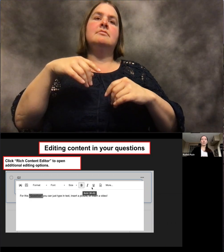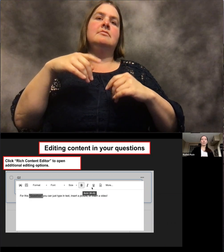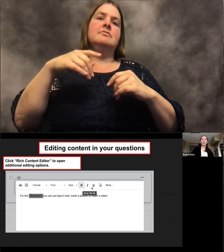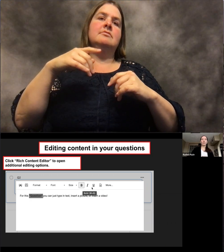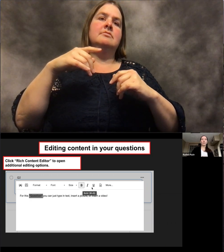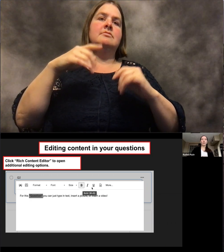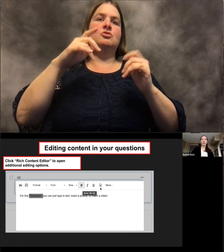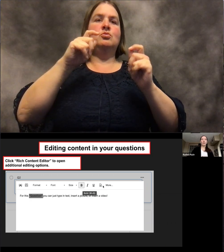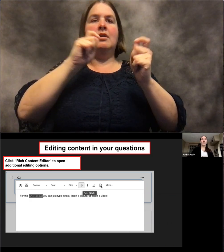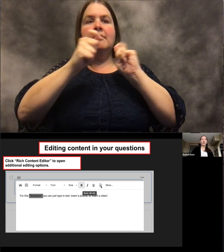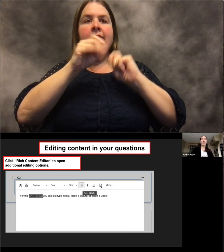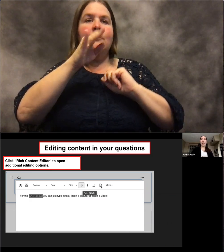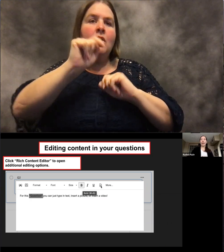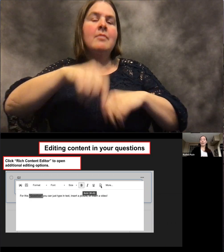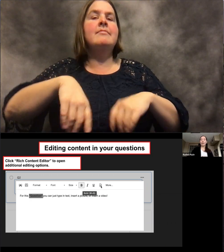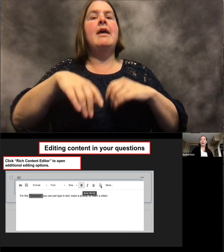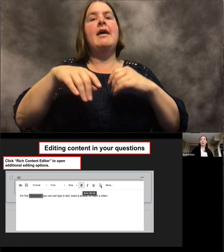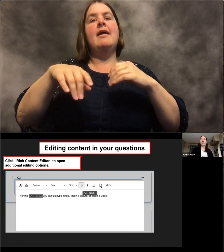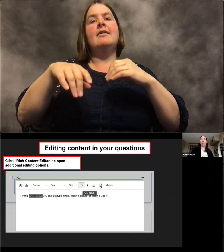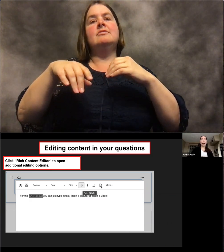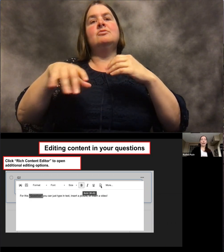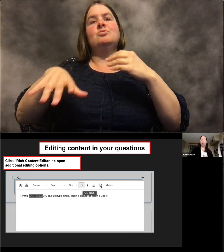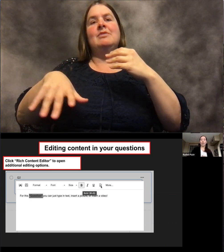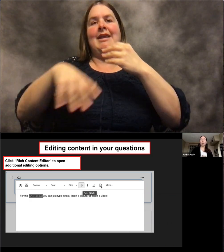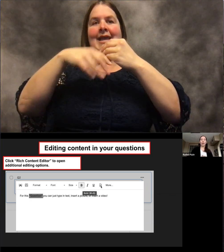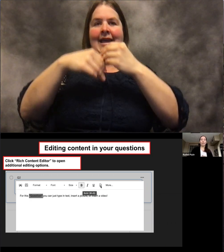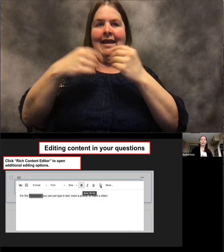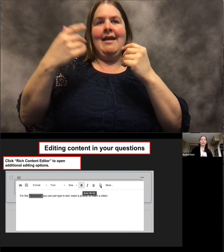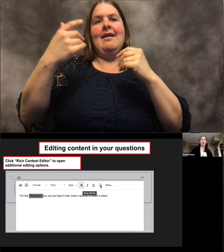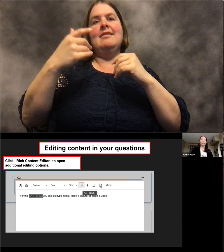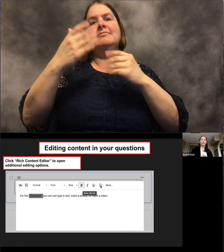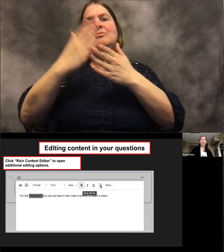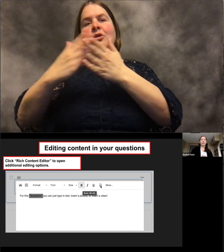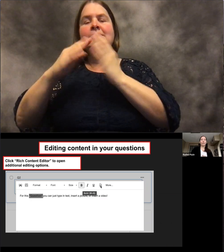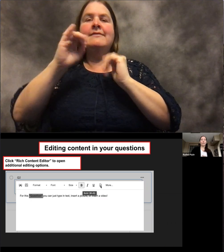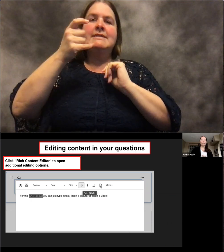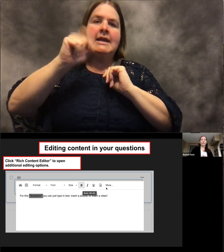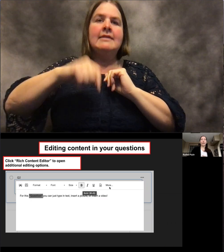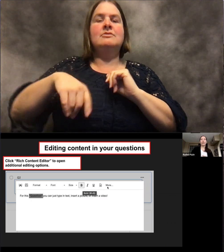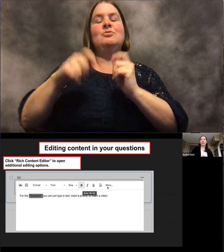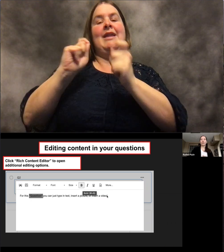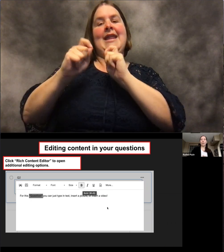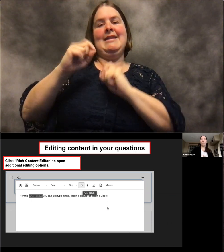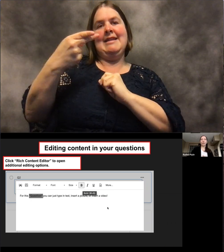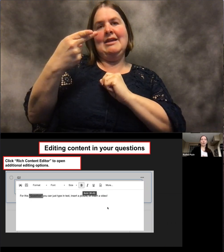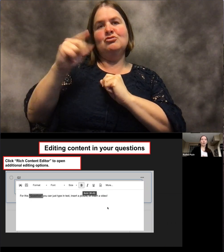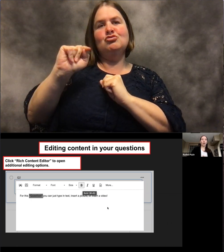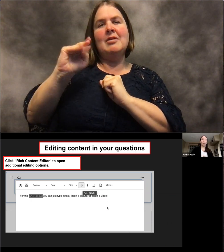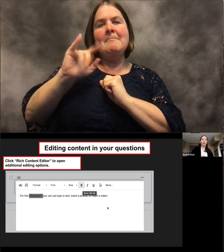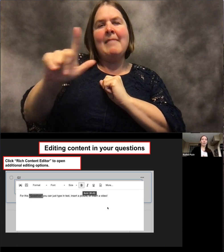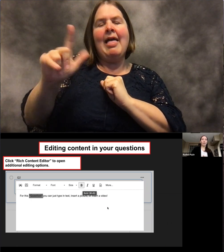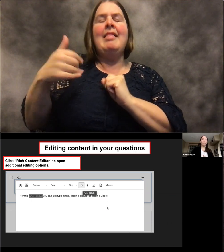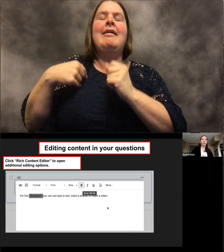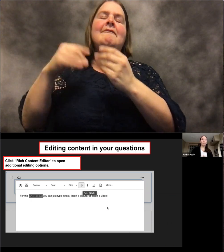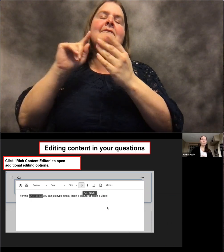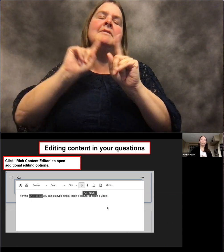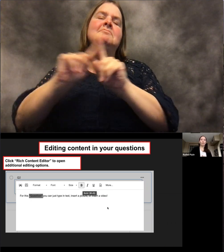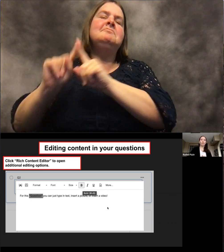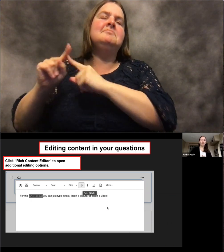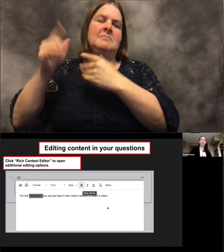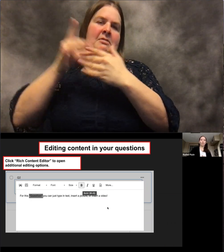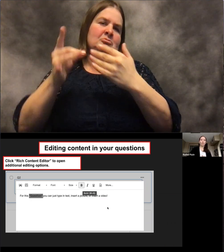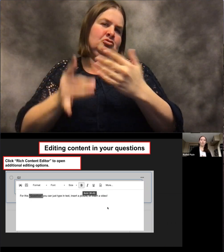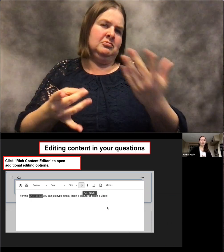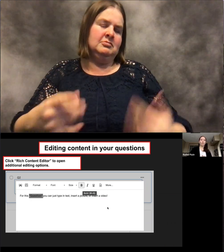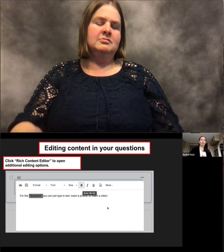text. You can edit the underlying HTML. And there are some other additional options.